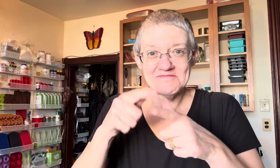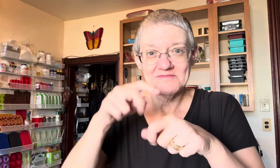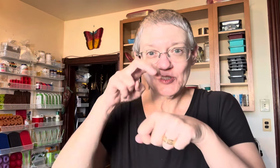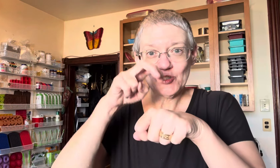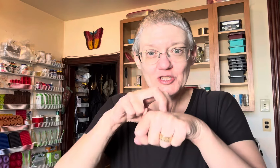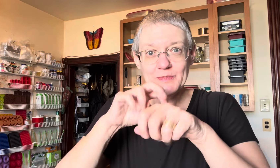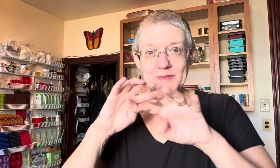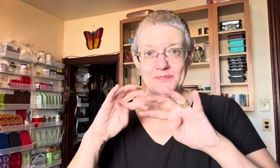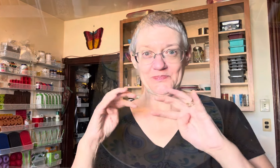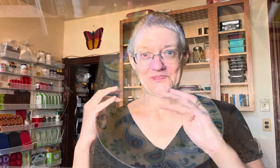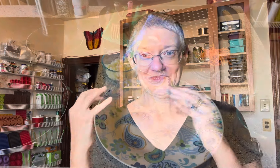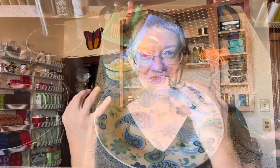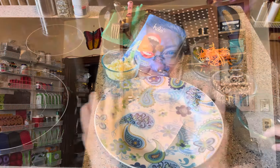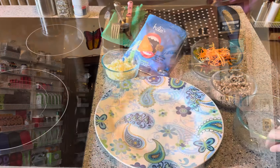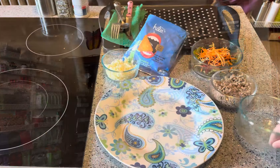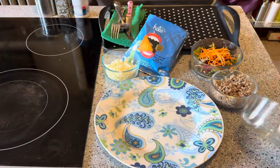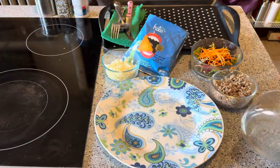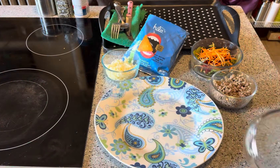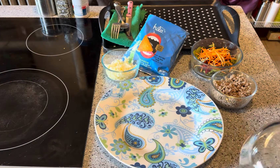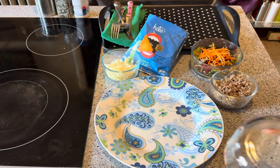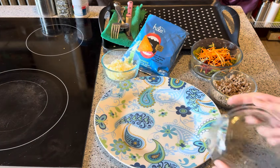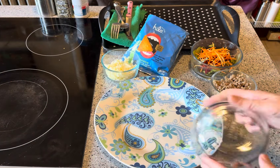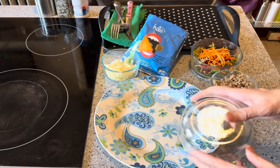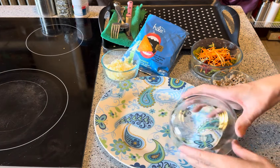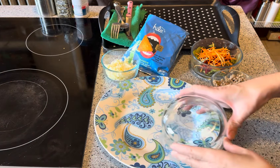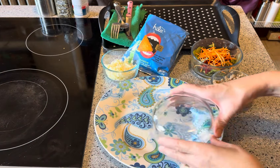Then I'm going to fan out the chips all around.